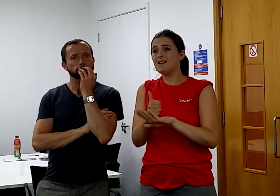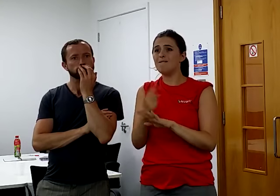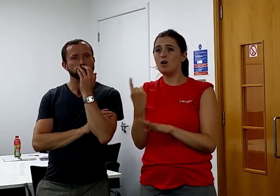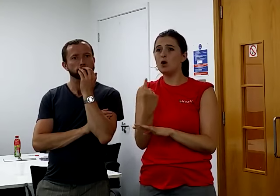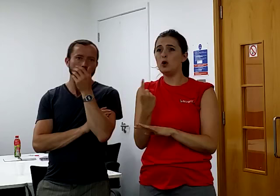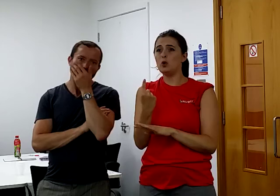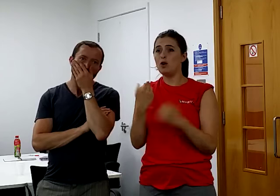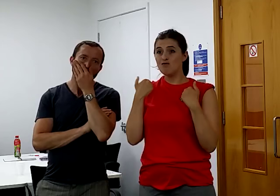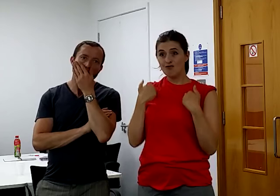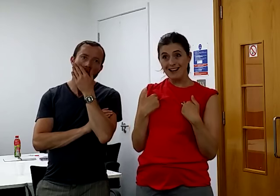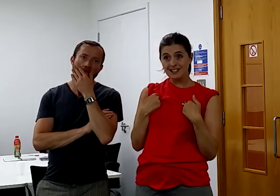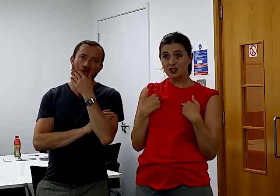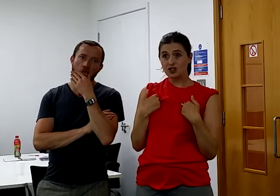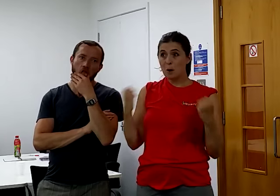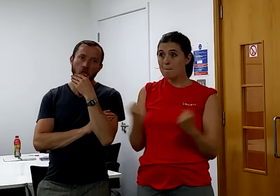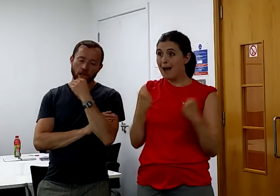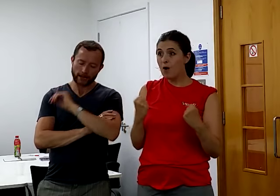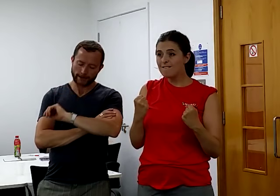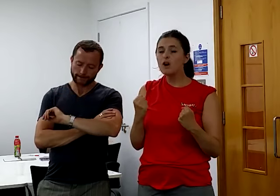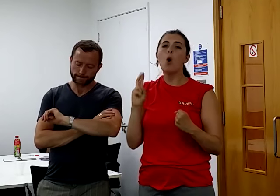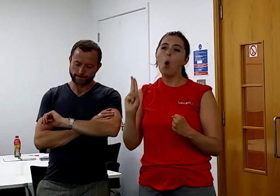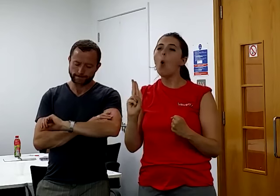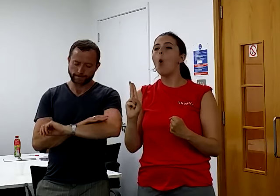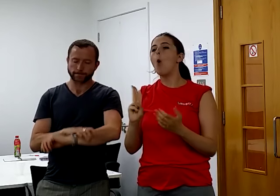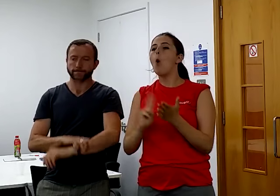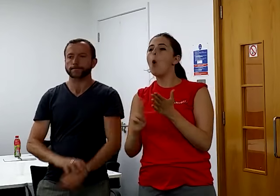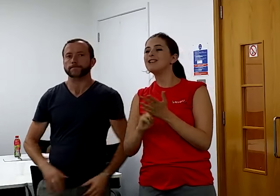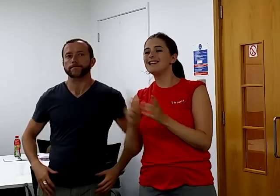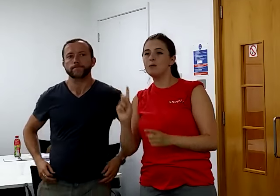powerful or ordinary people like us? This is a